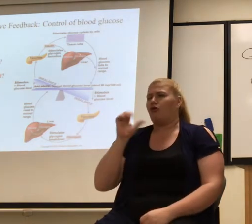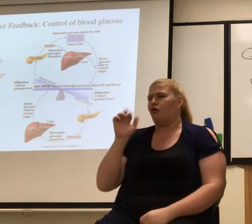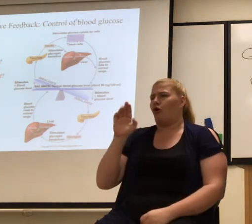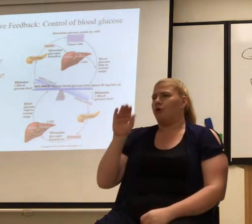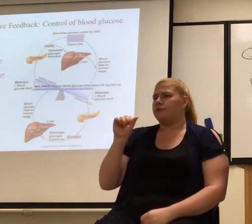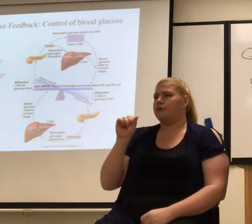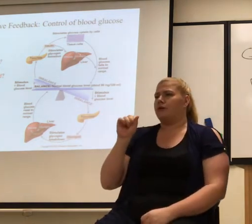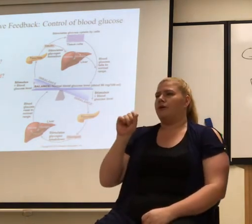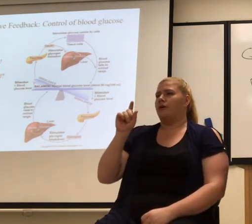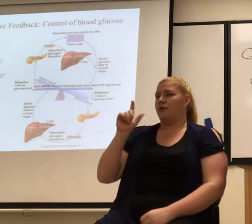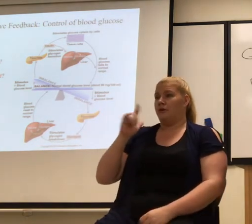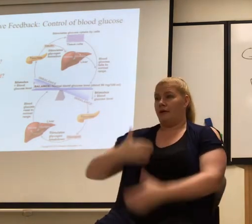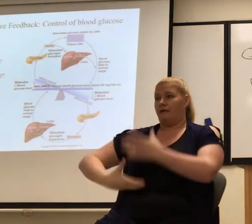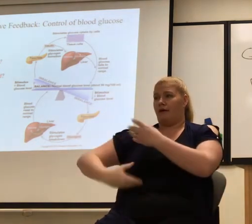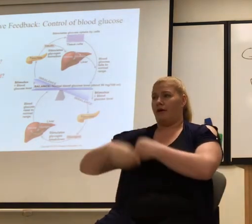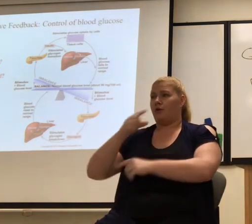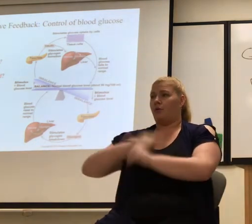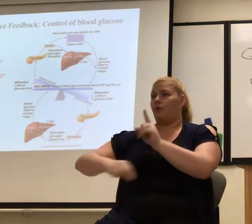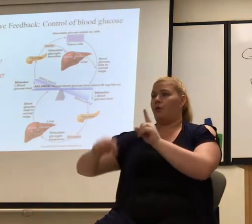say